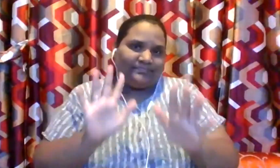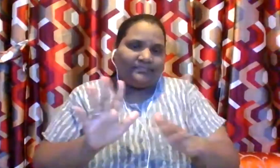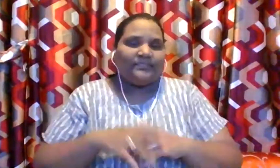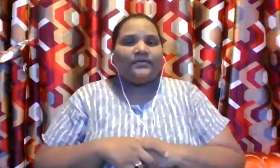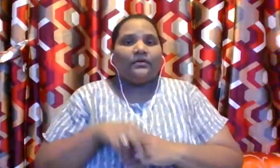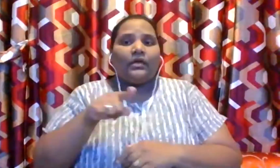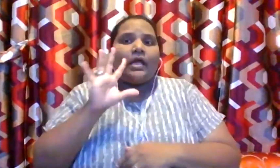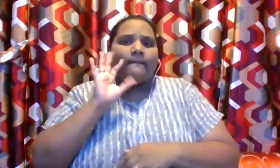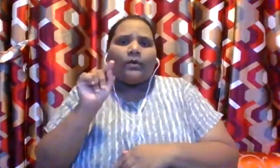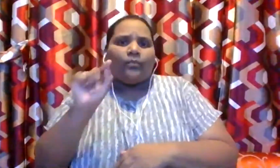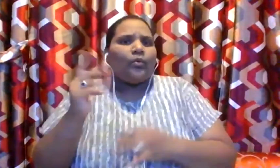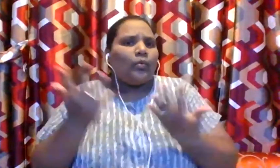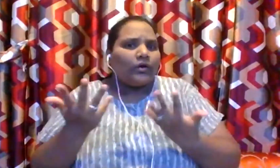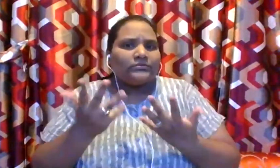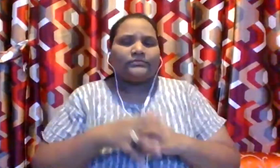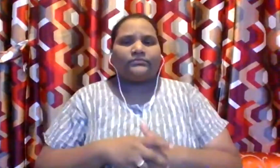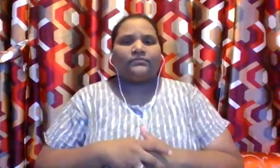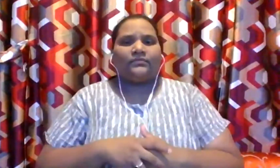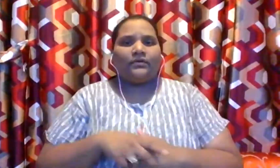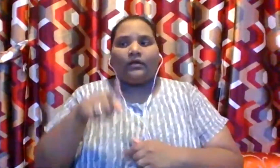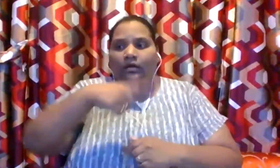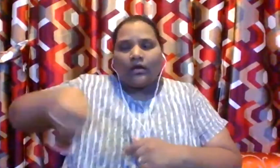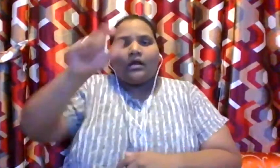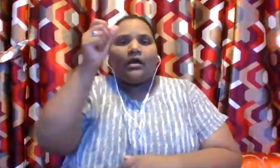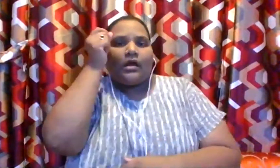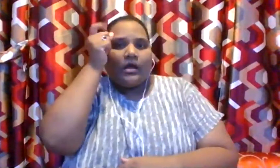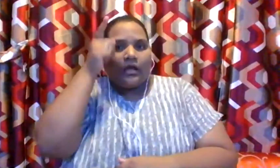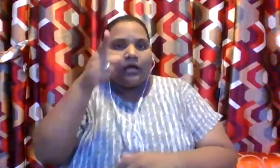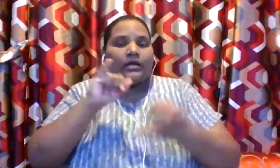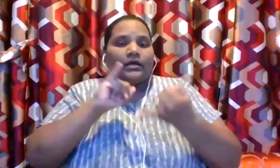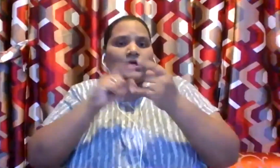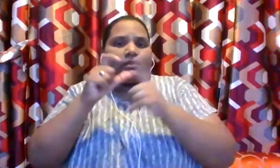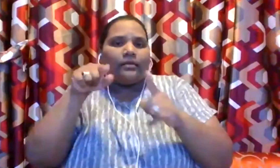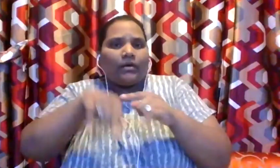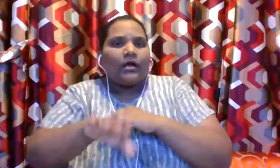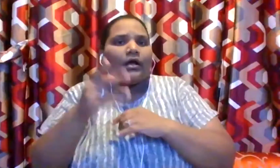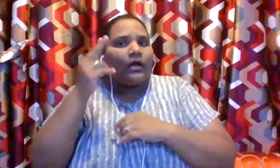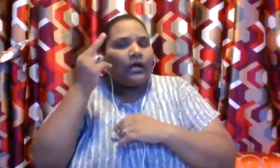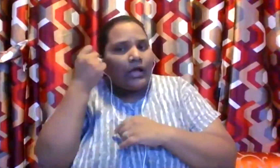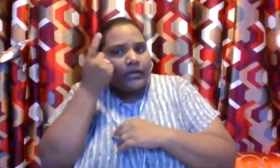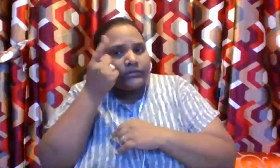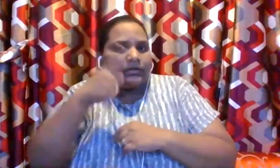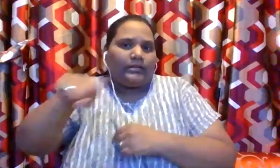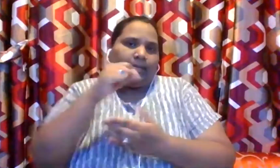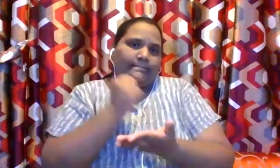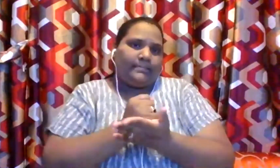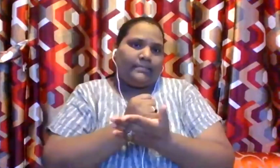that not everyone can understand this Sanatan Dharma. Yeah, it is a very high level knowledge, you can say